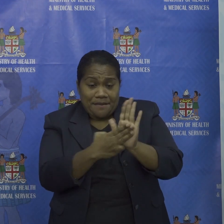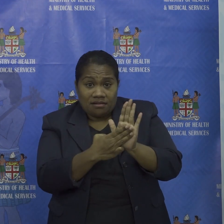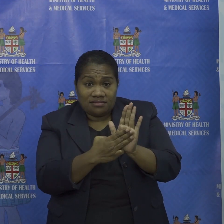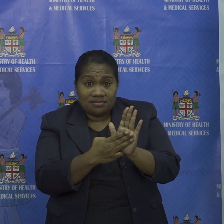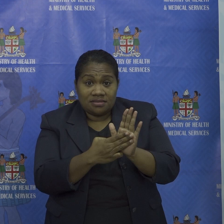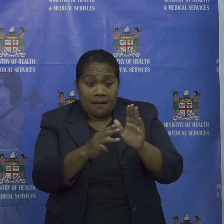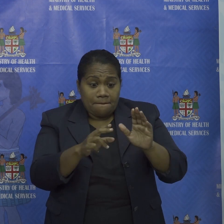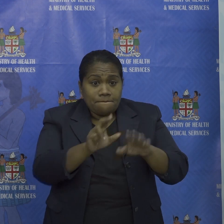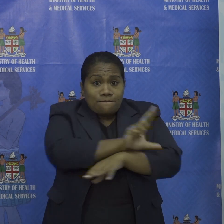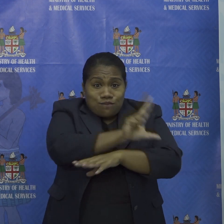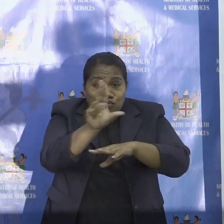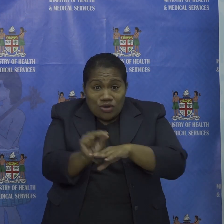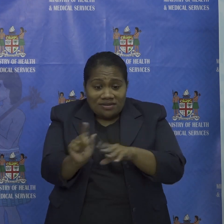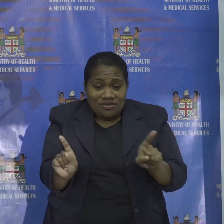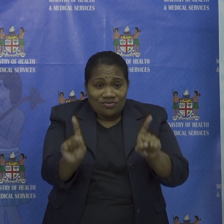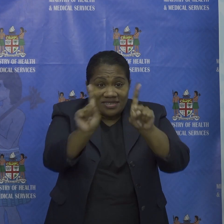will be uplifted.